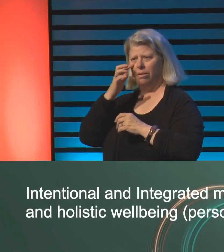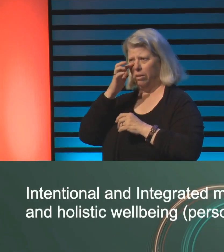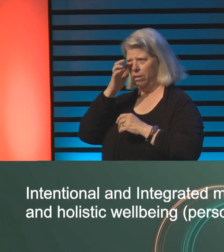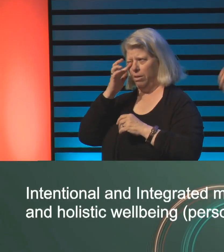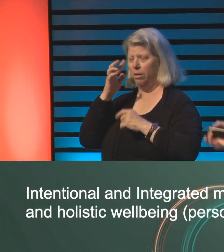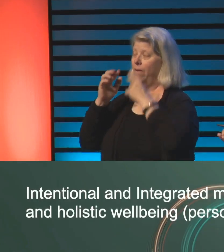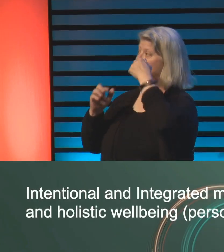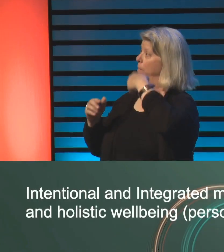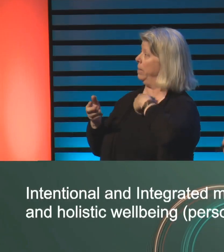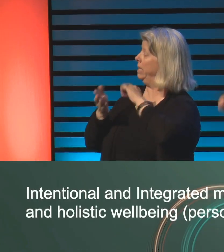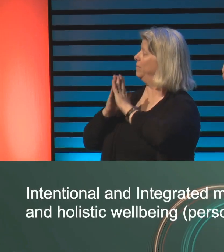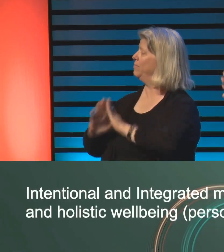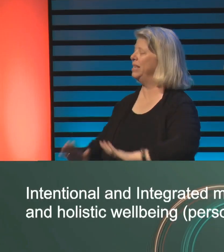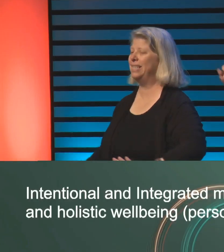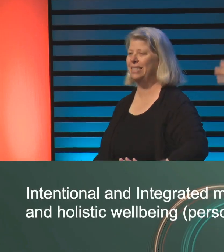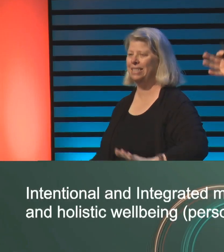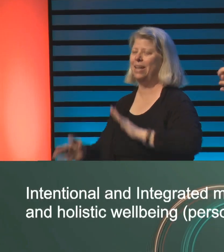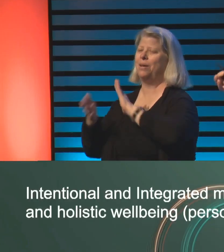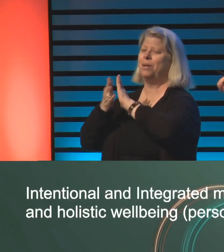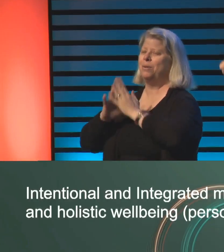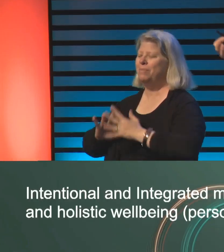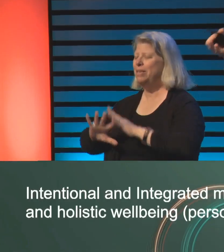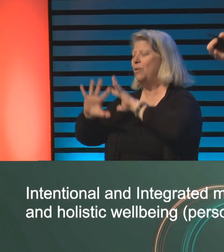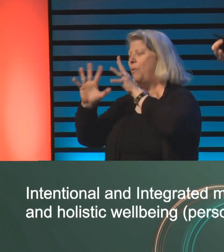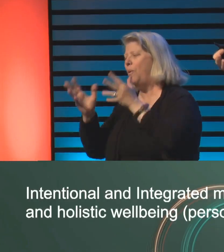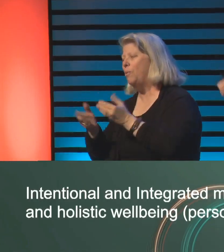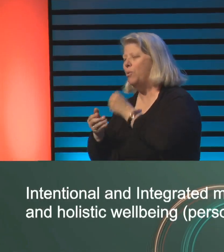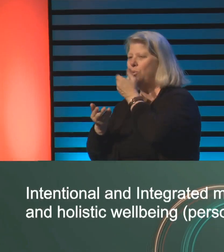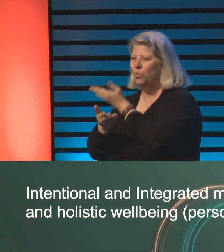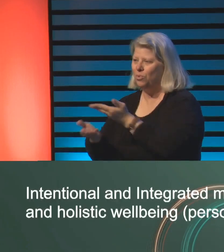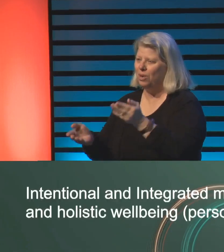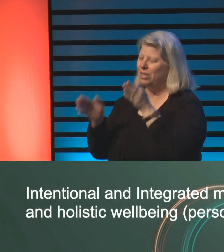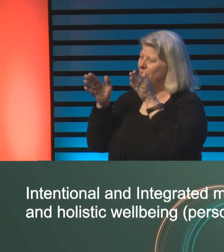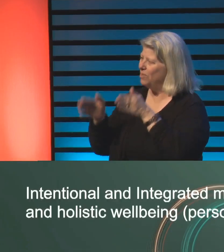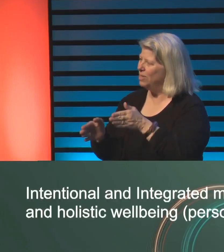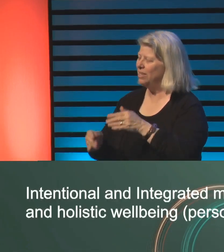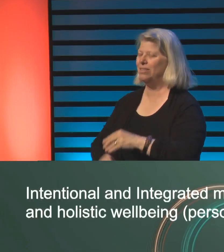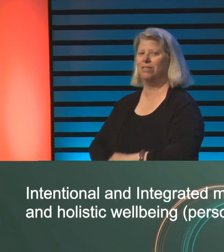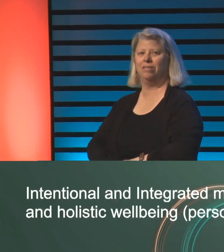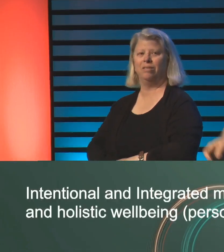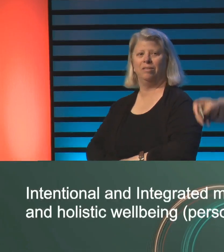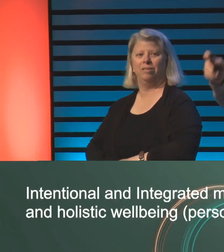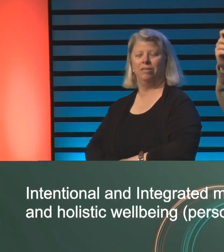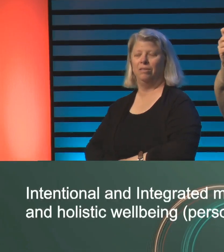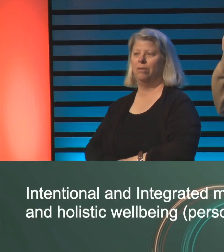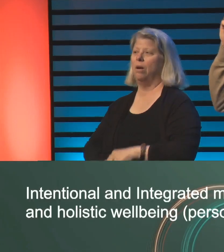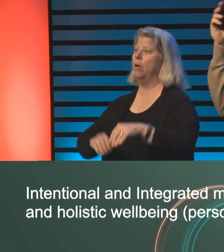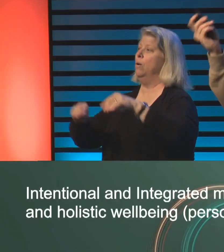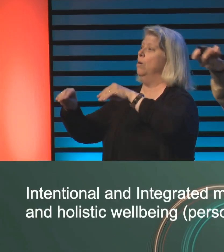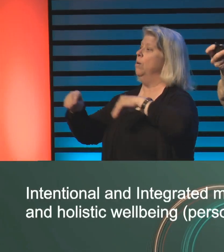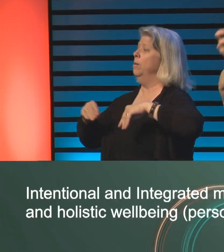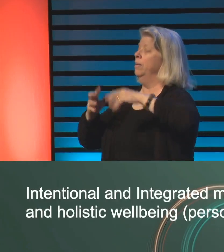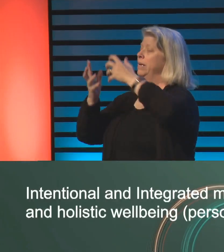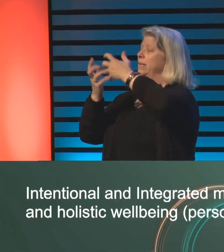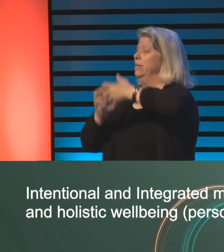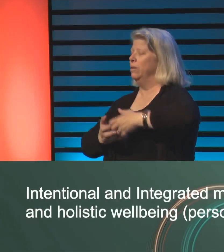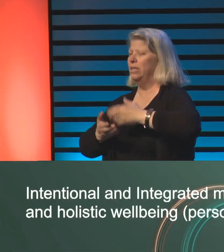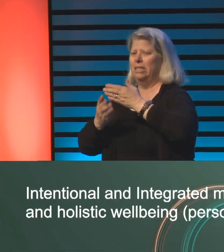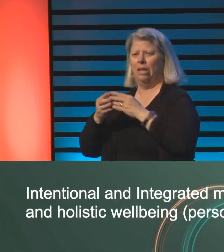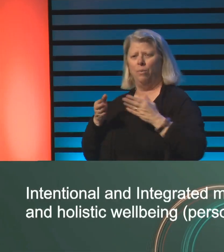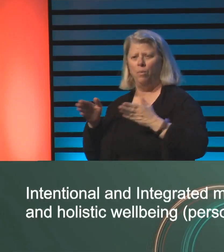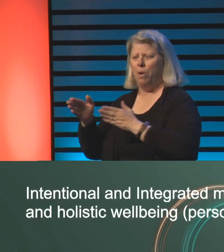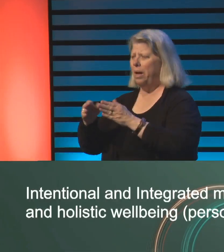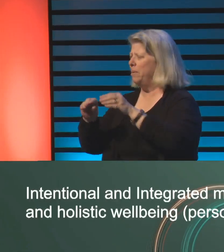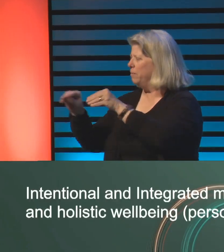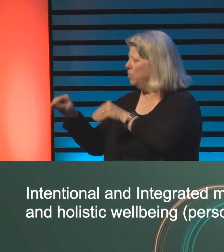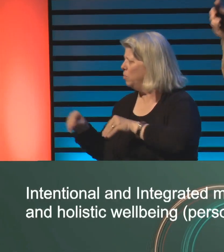And for me, it's peace. It's peace. It's wholeness. It's who you are as a person, right? Movement integrated, some way of